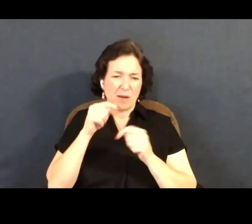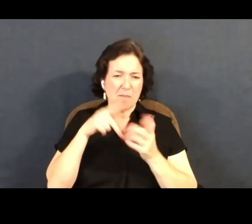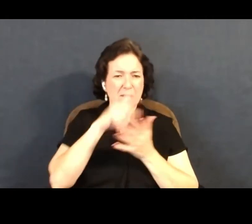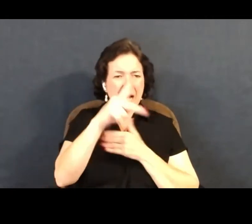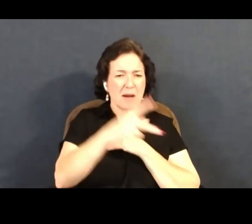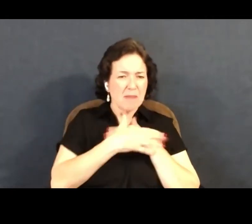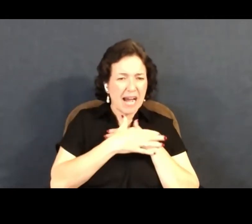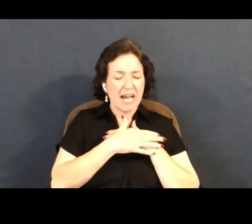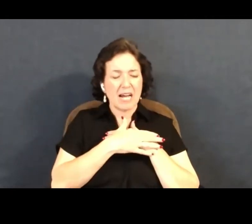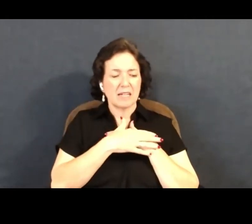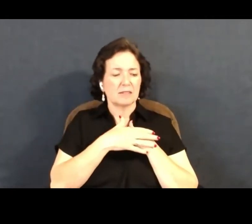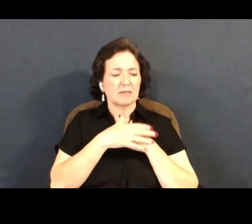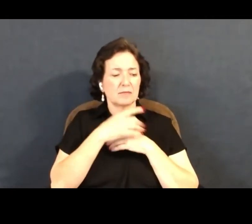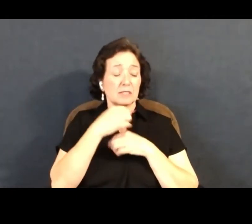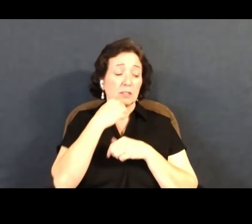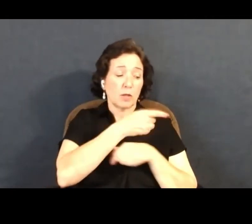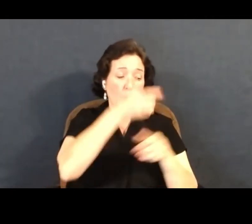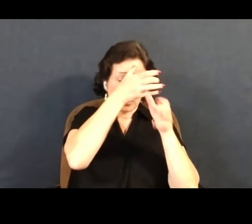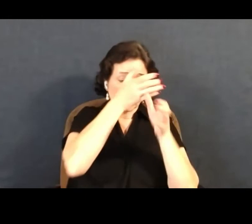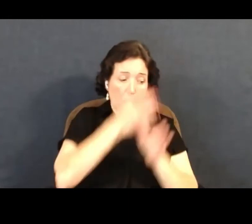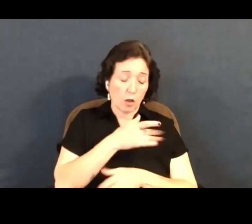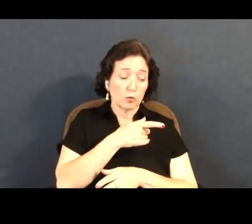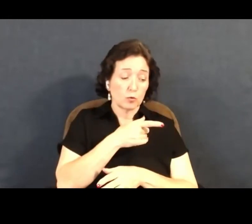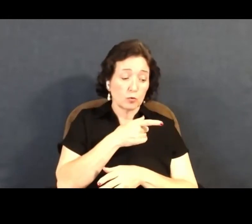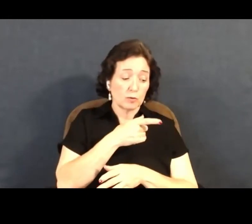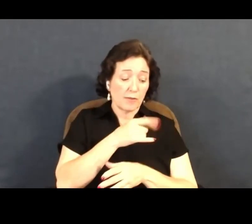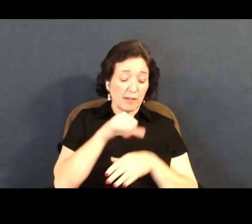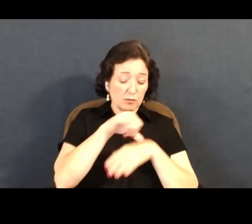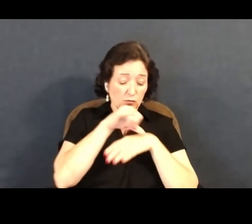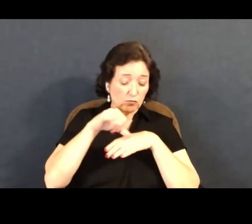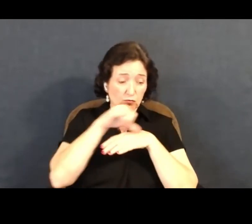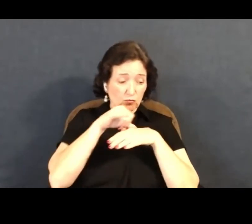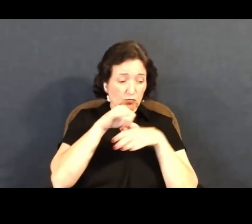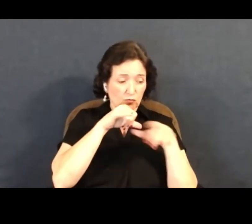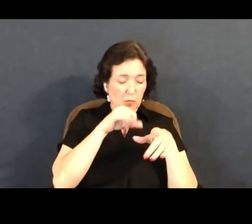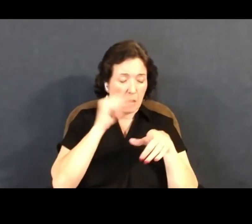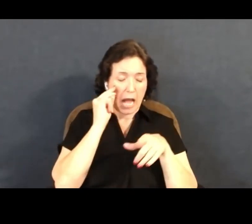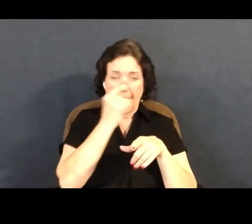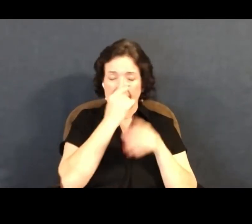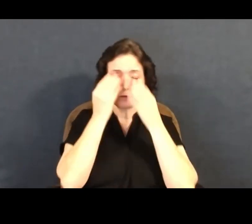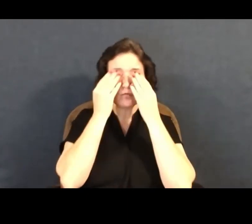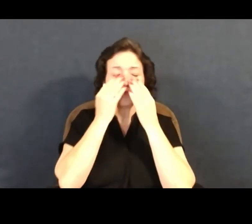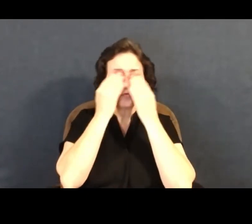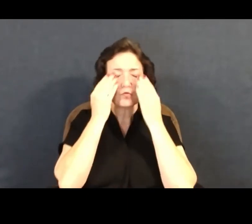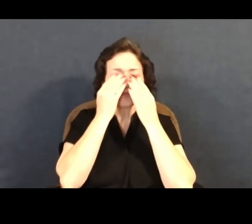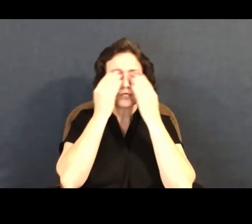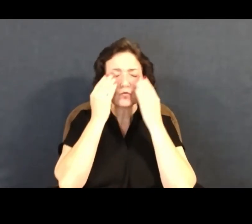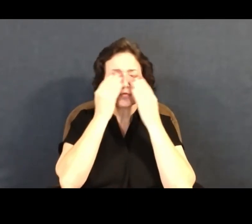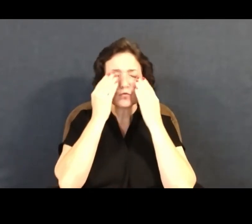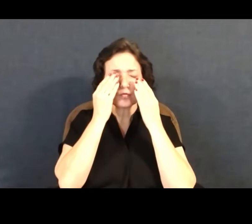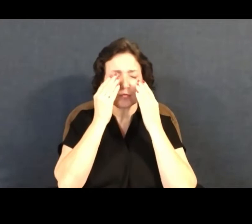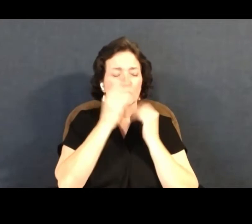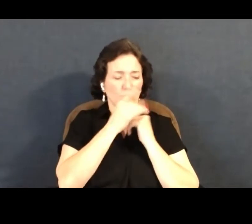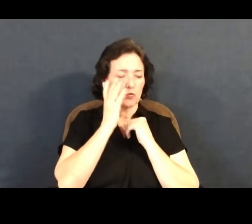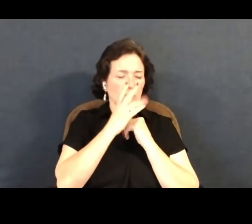And he said to the scholar, "Take this ointment and put it on your eyes, and you'll see that the bridge